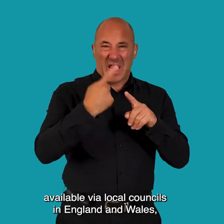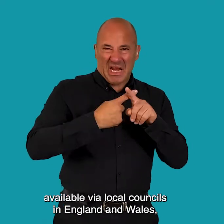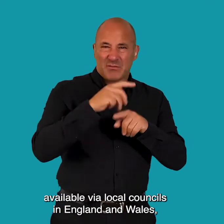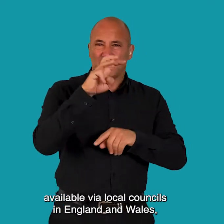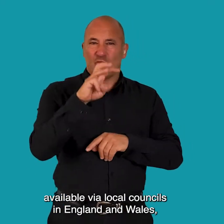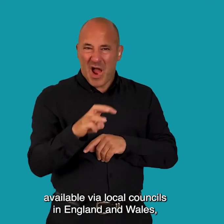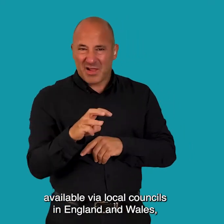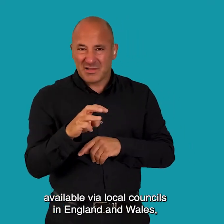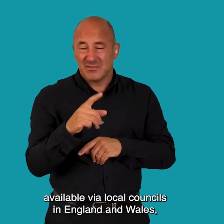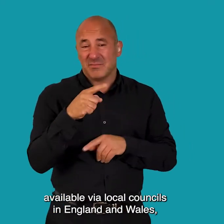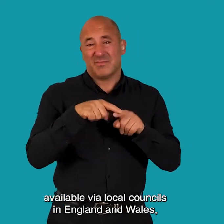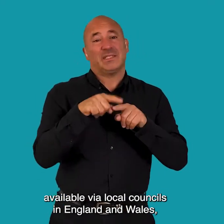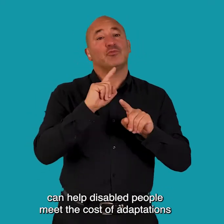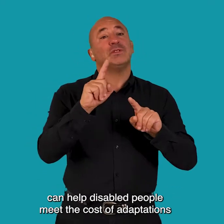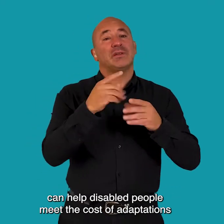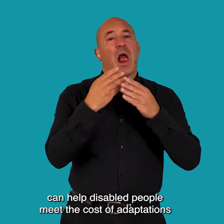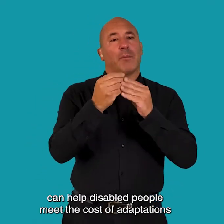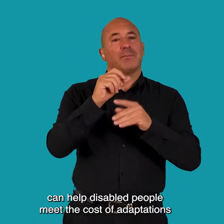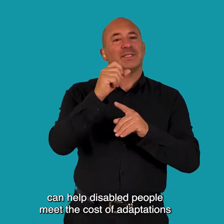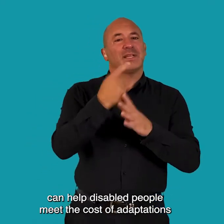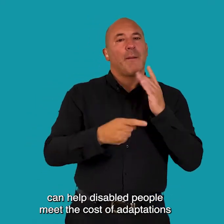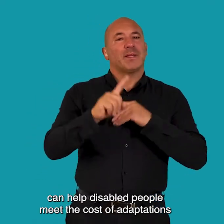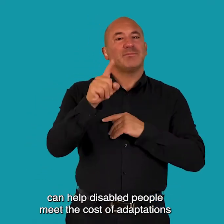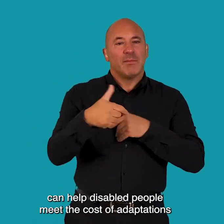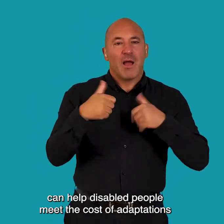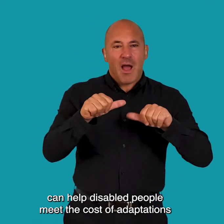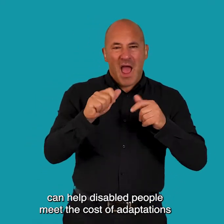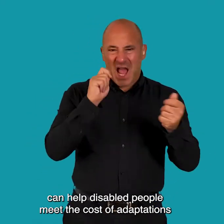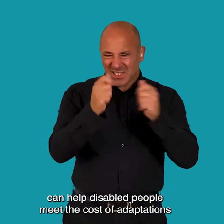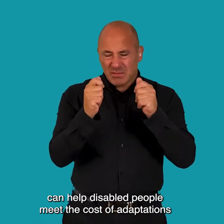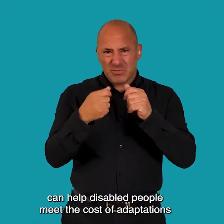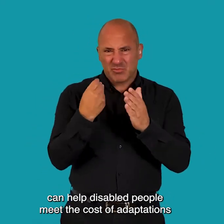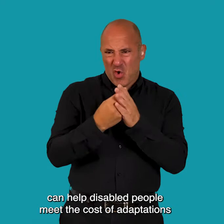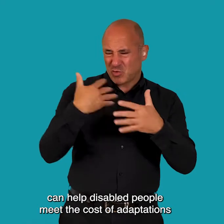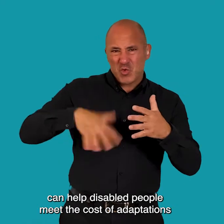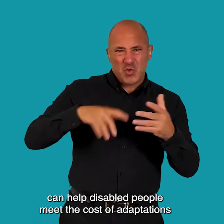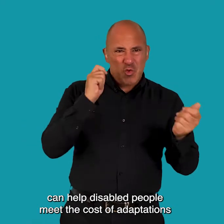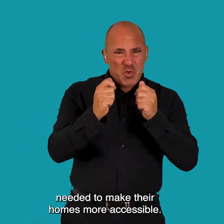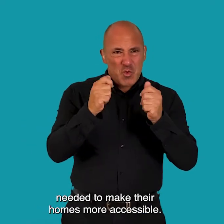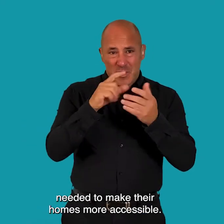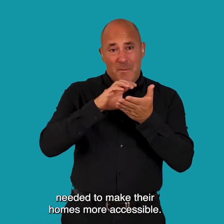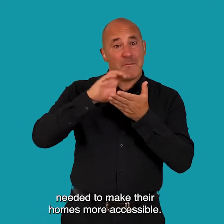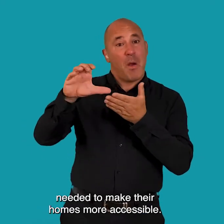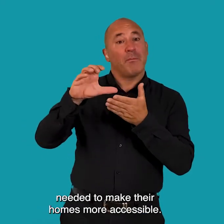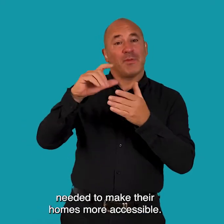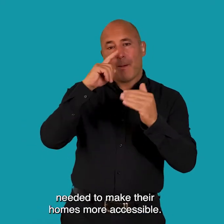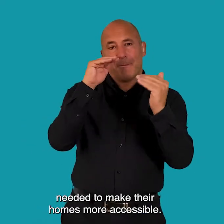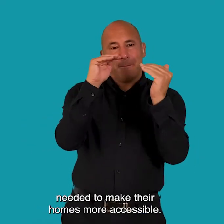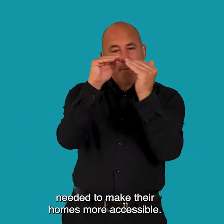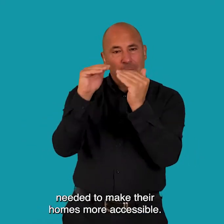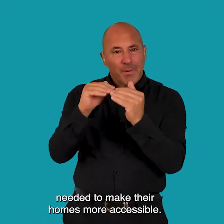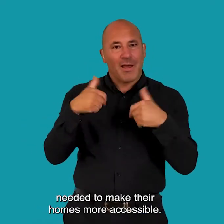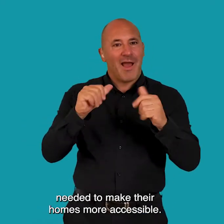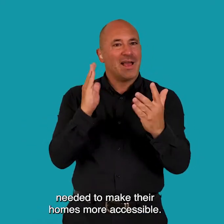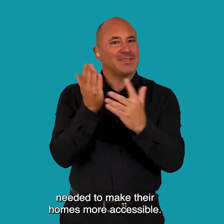in England and Wales can help disabled people meet the cost of adaptations needed to make their homes more